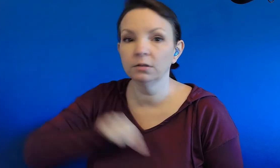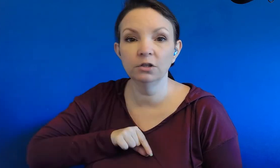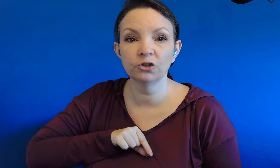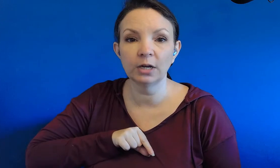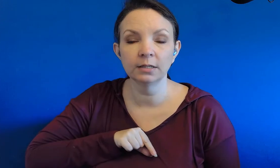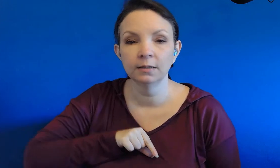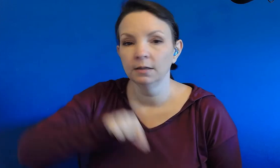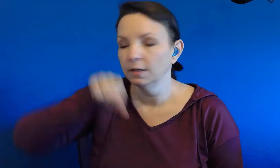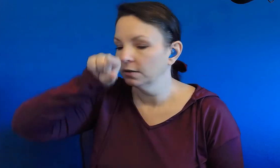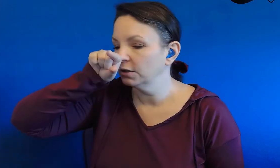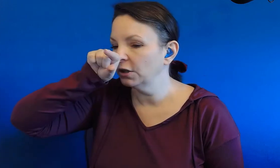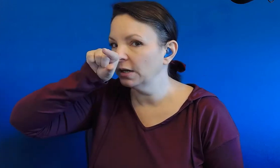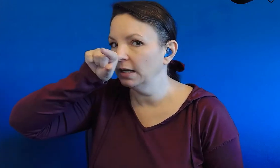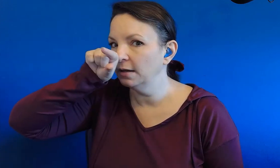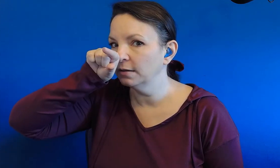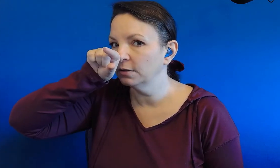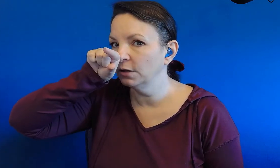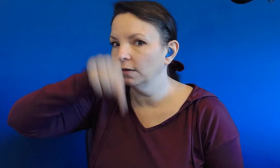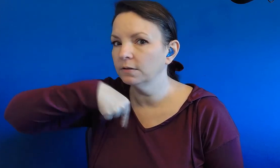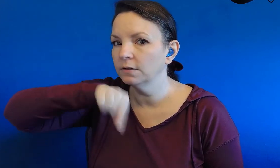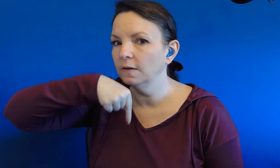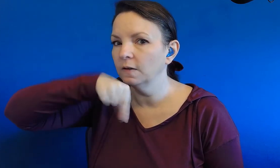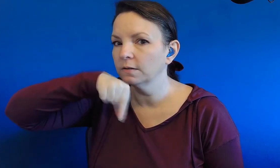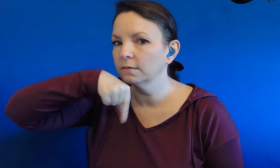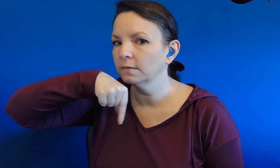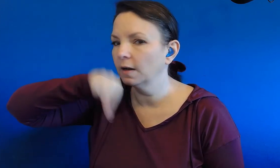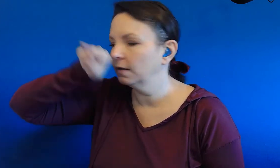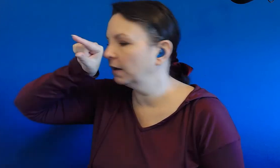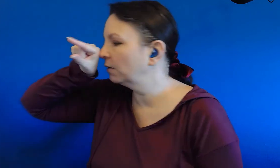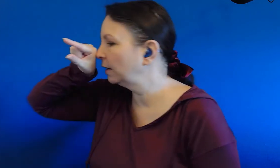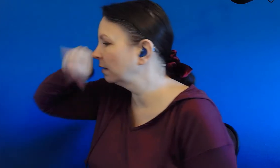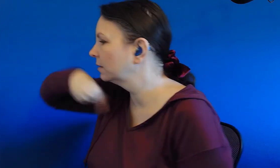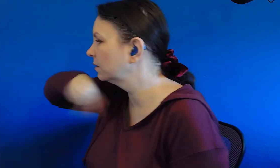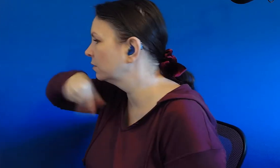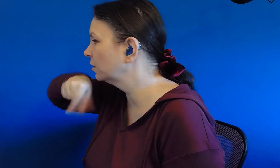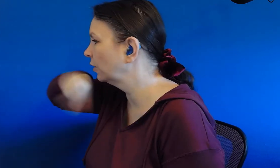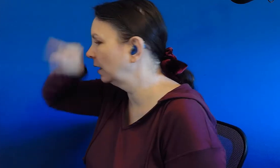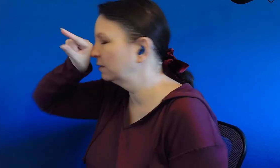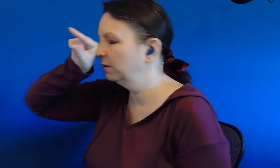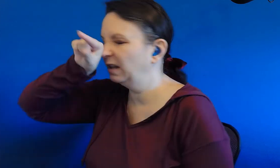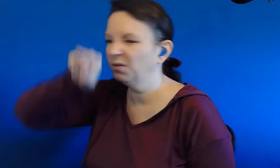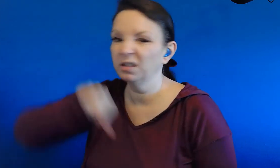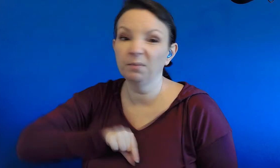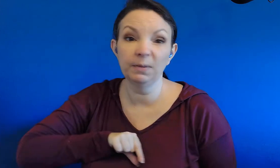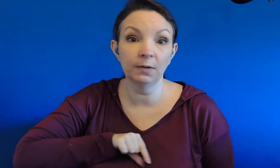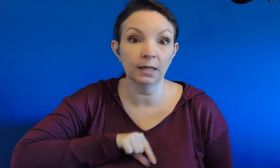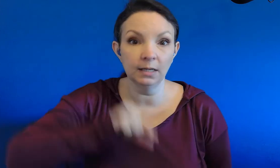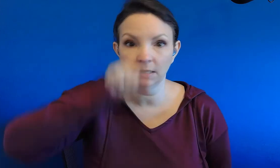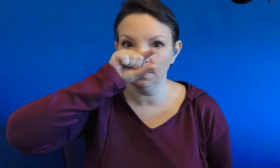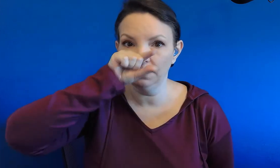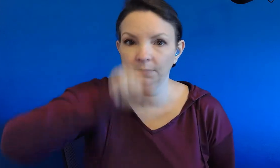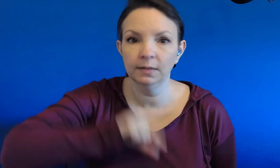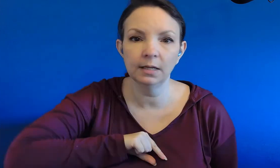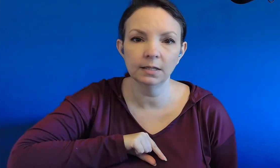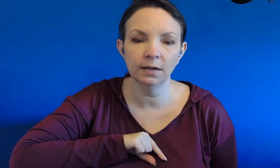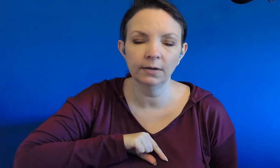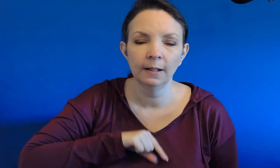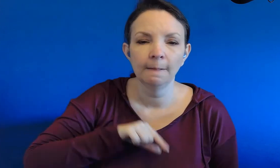chest. Turkey is no to, and it kind of like go down. This is turkey. So that's where some people get Thanksgiving. Thanksgiving. But